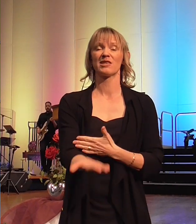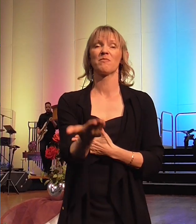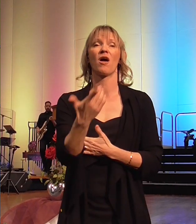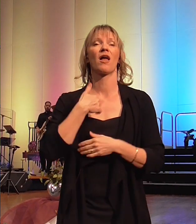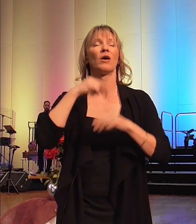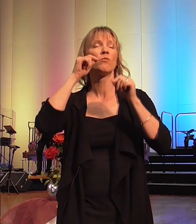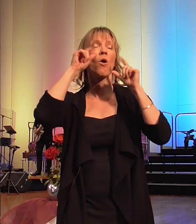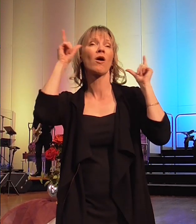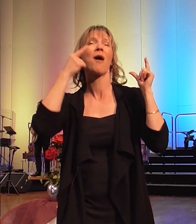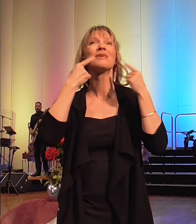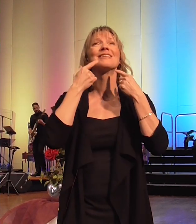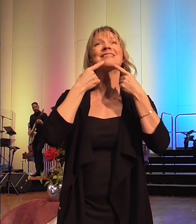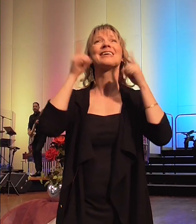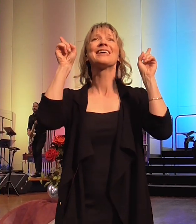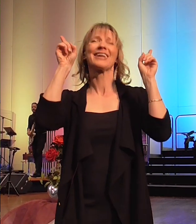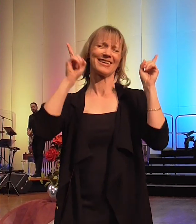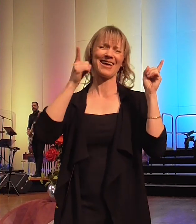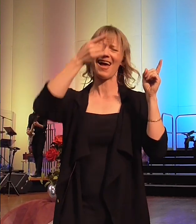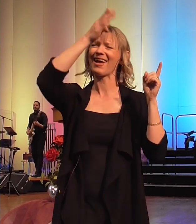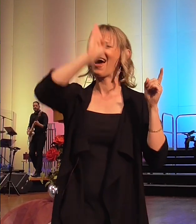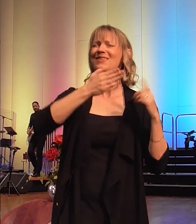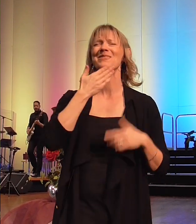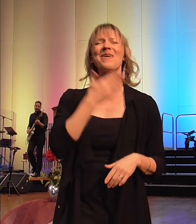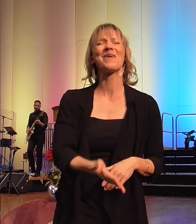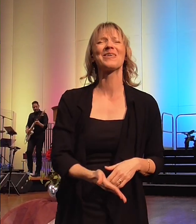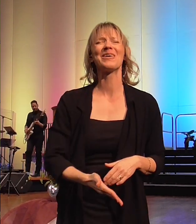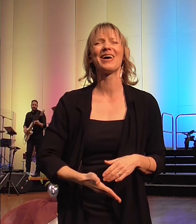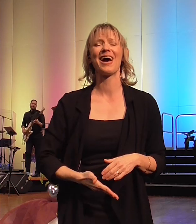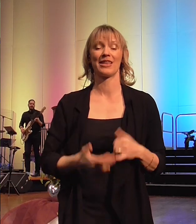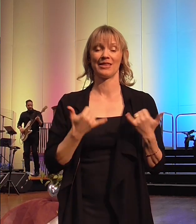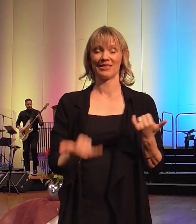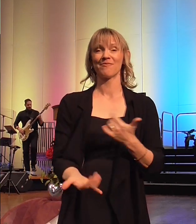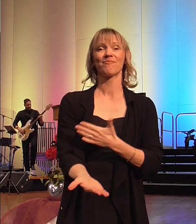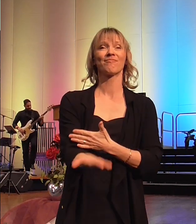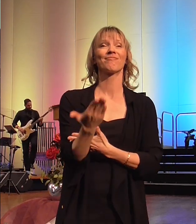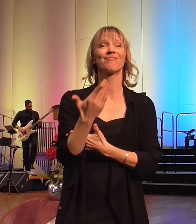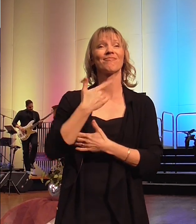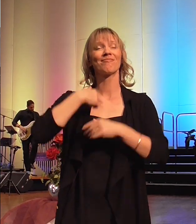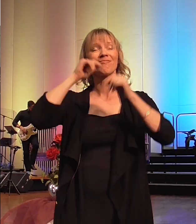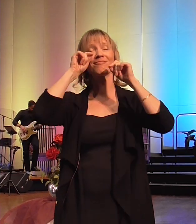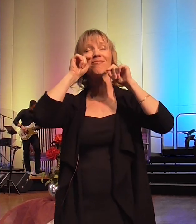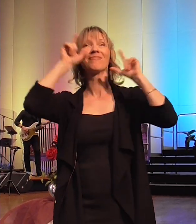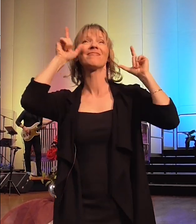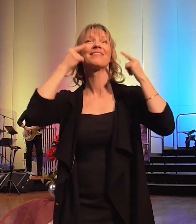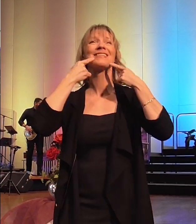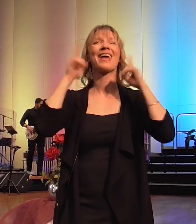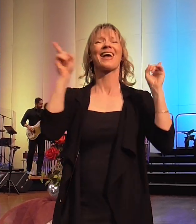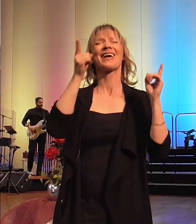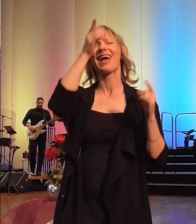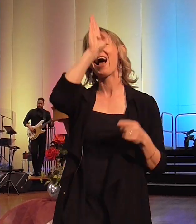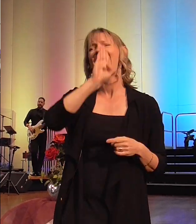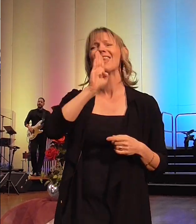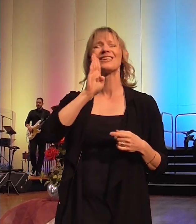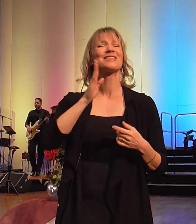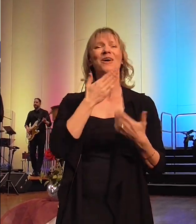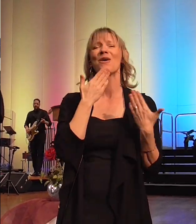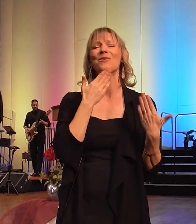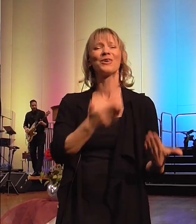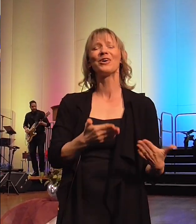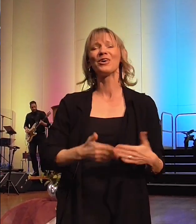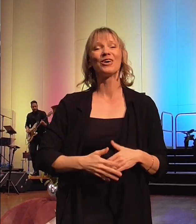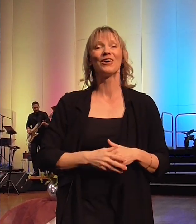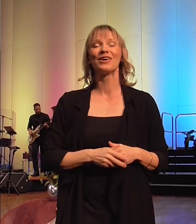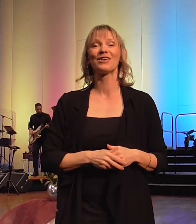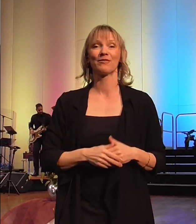This morning singing, God is so good. I woke up this morning singing, God is